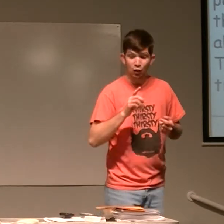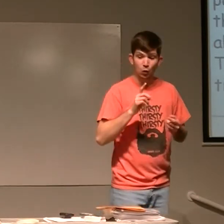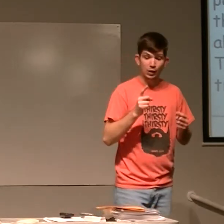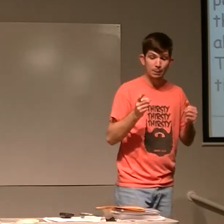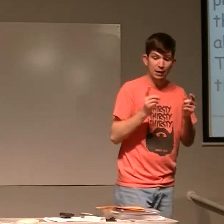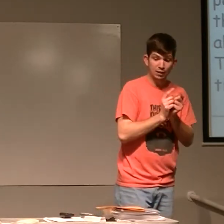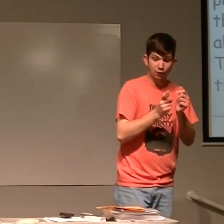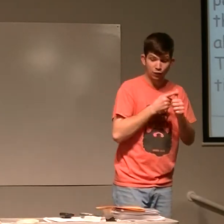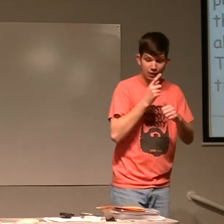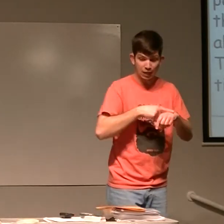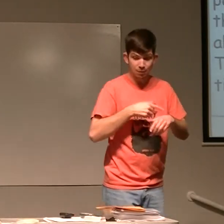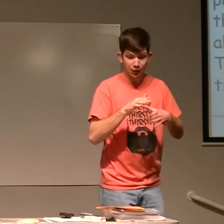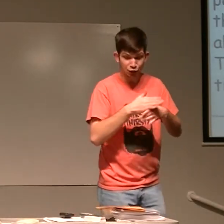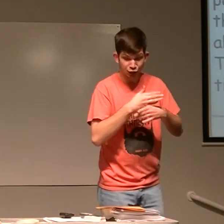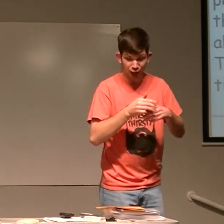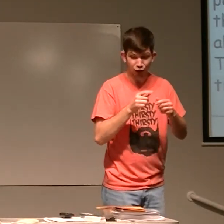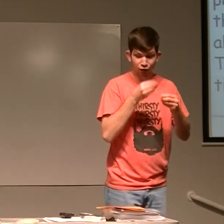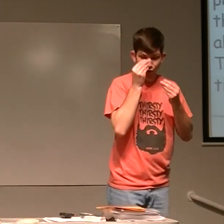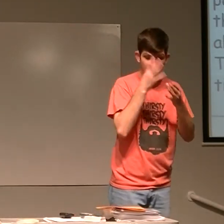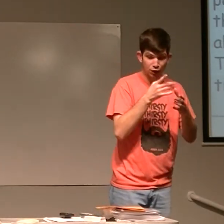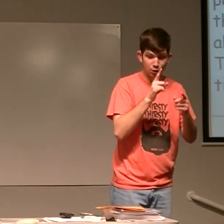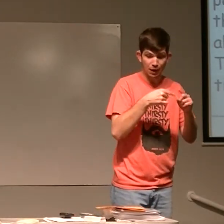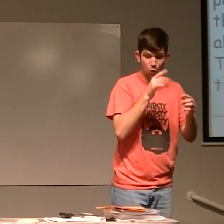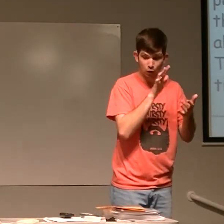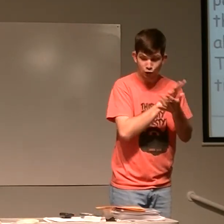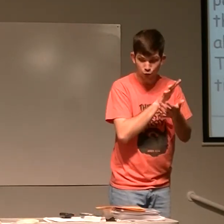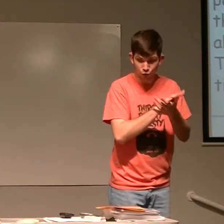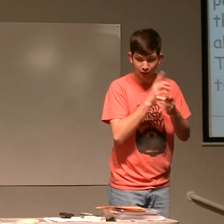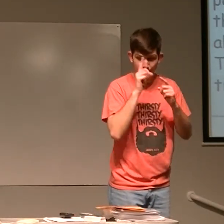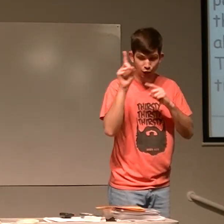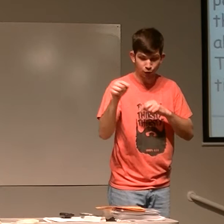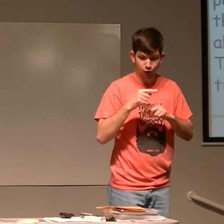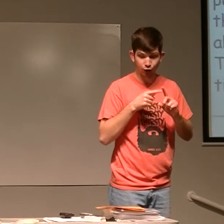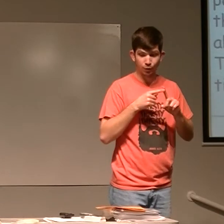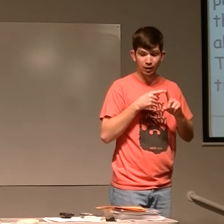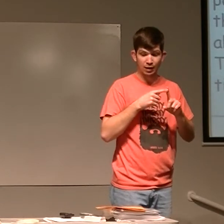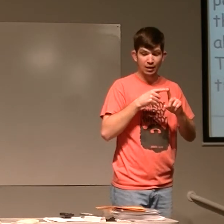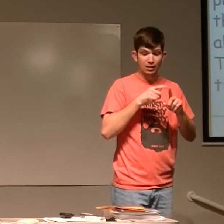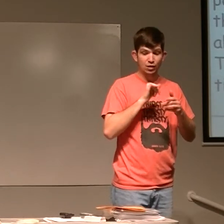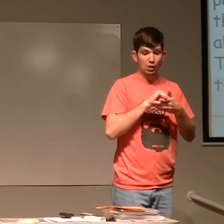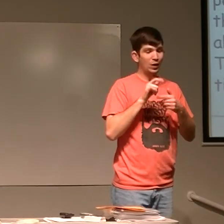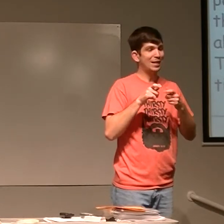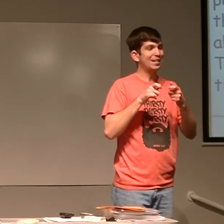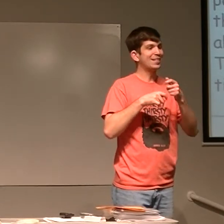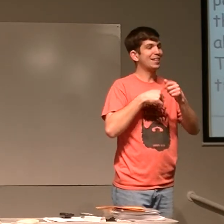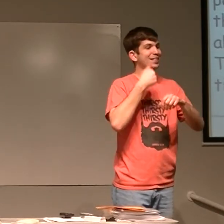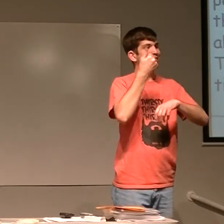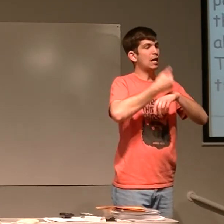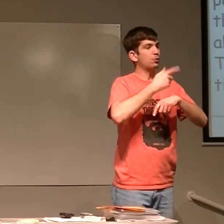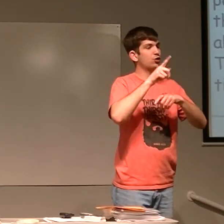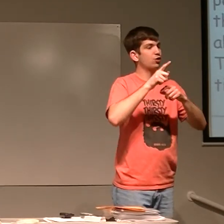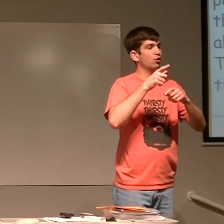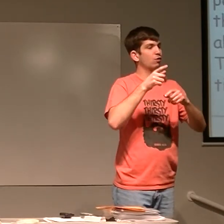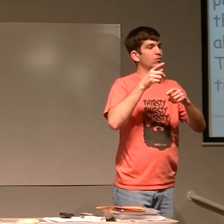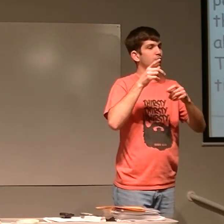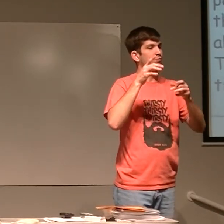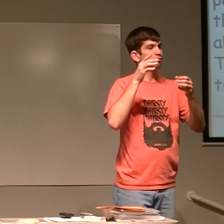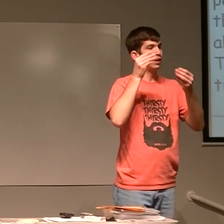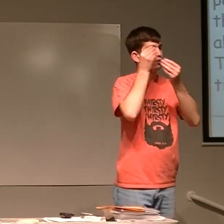When they meet the first time, they share the information about what school they go to, so that way they can establish their